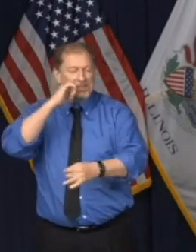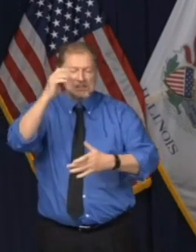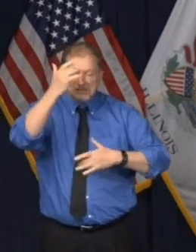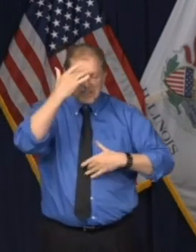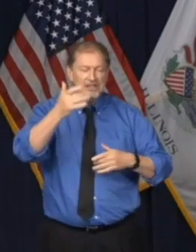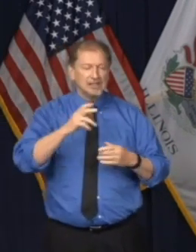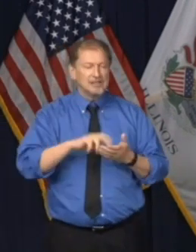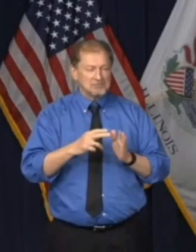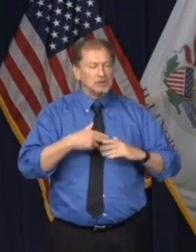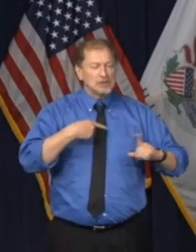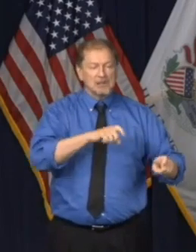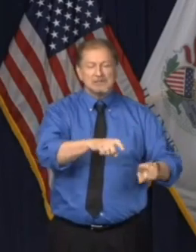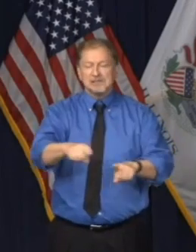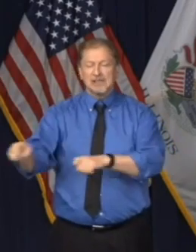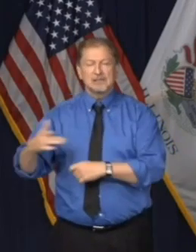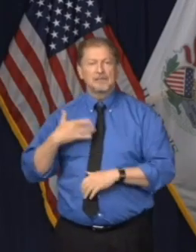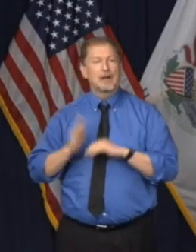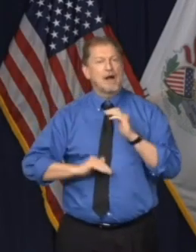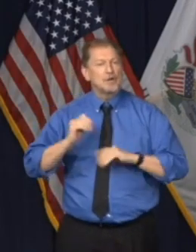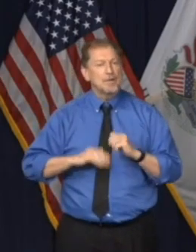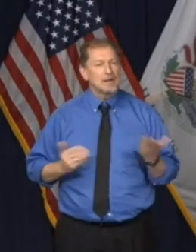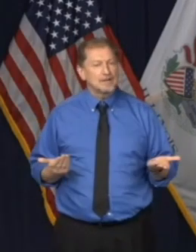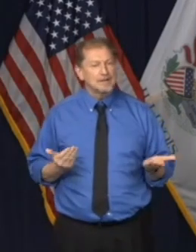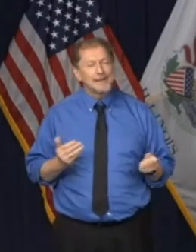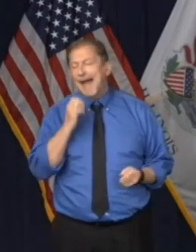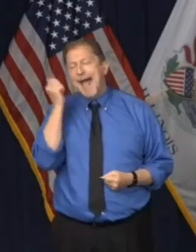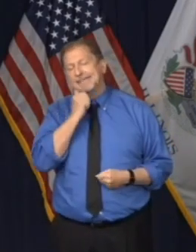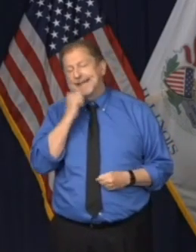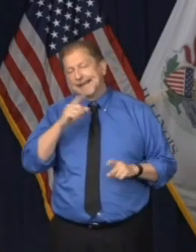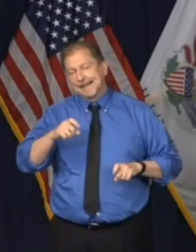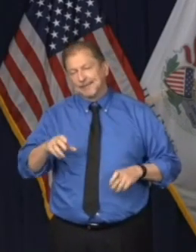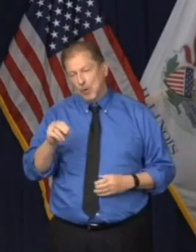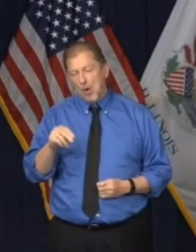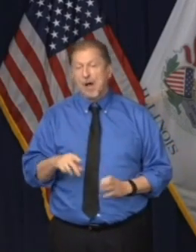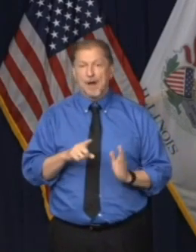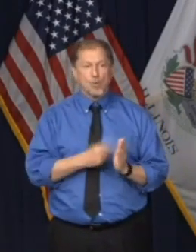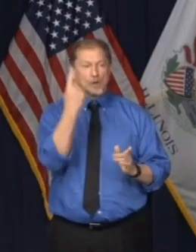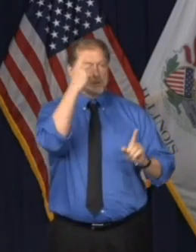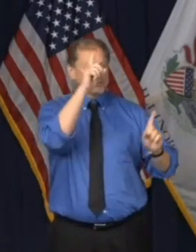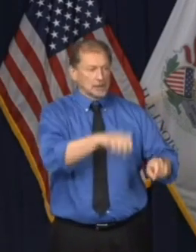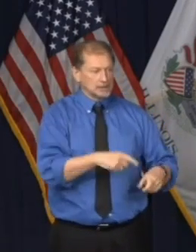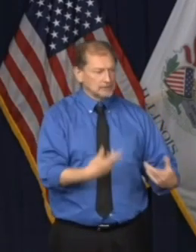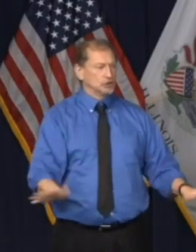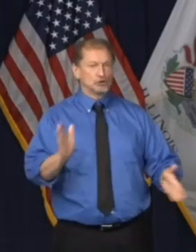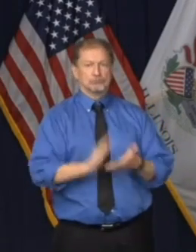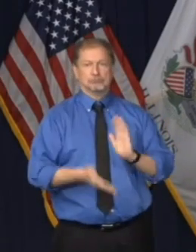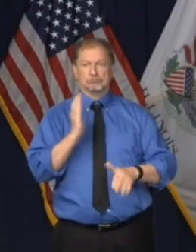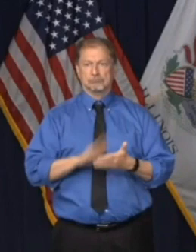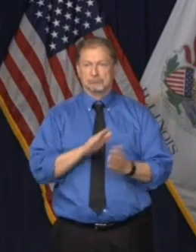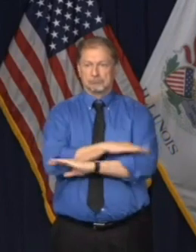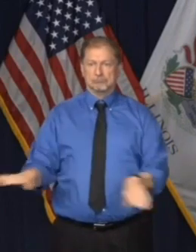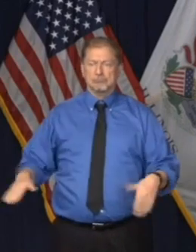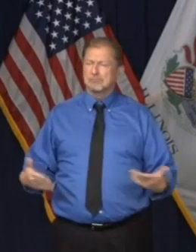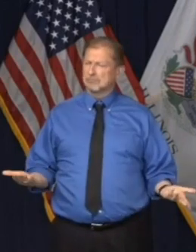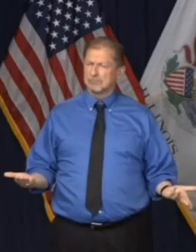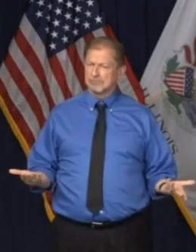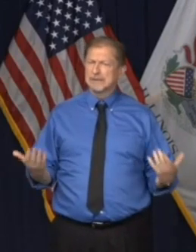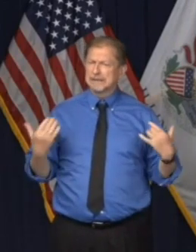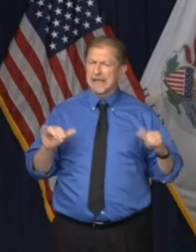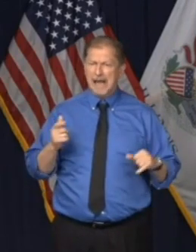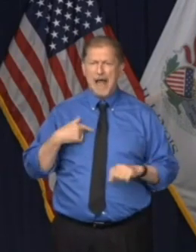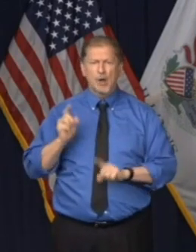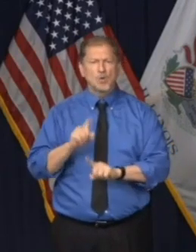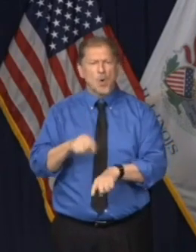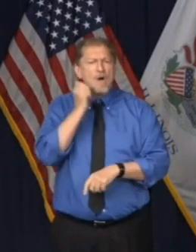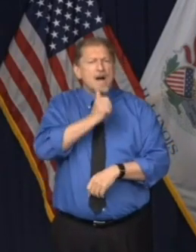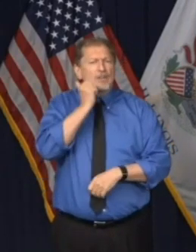day in every workplace, but it's a lot more than just one test for each person. Because you would need to test, I'll